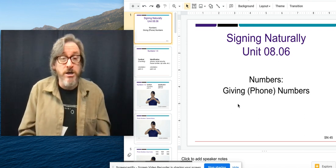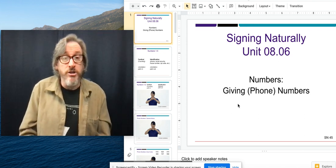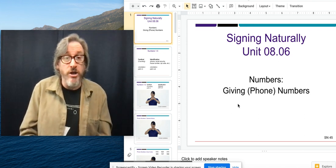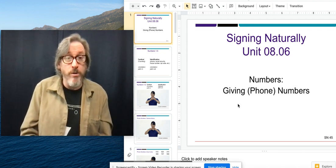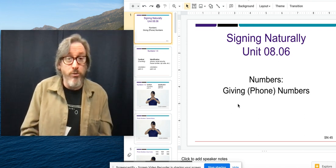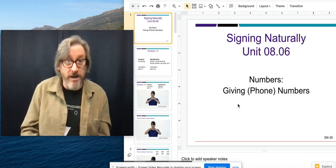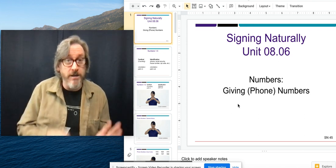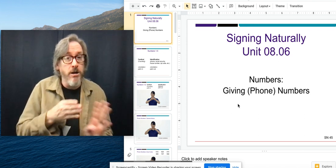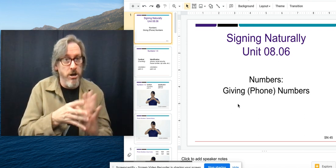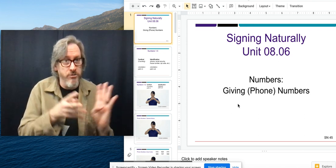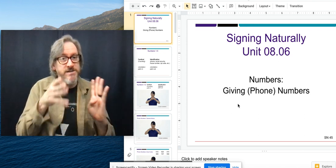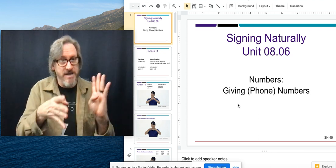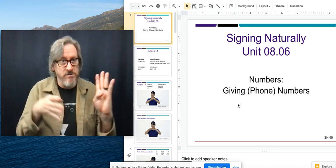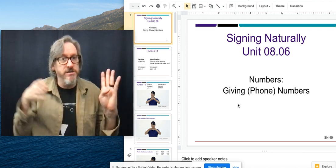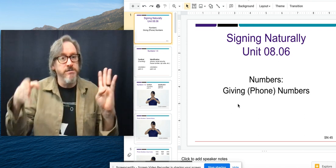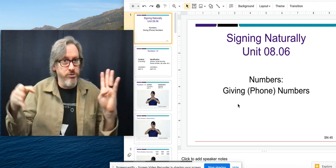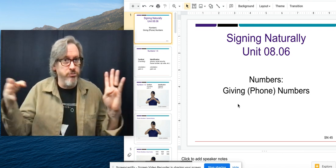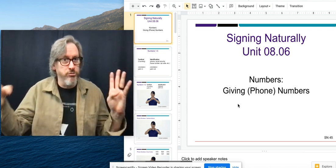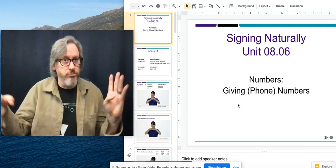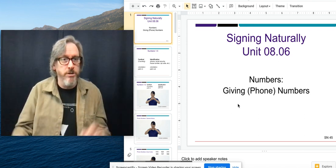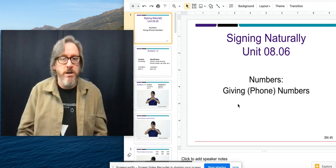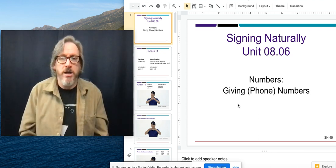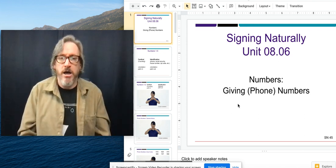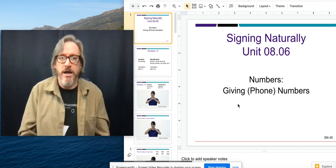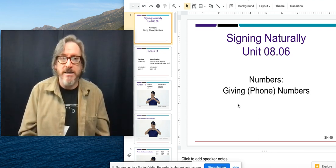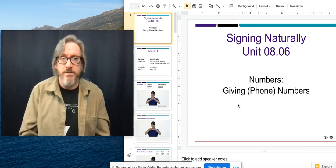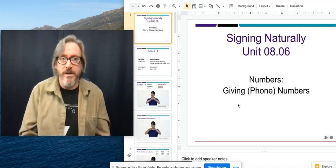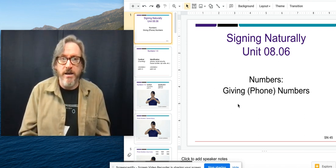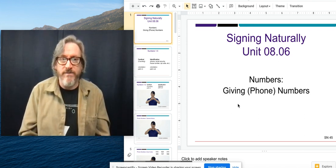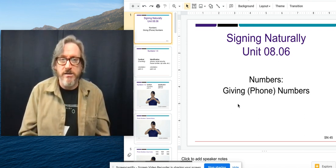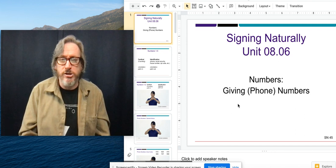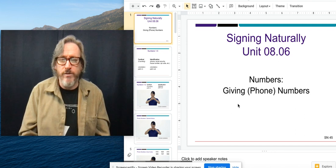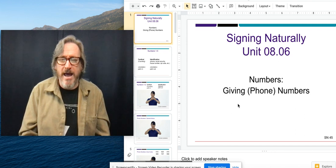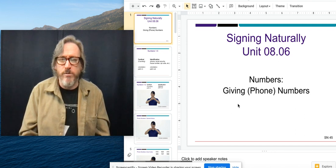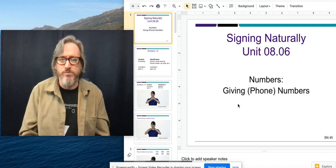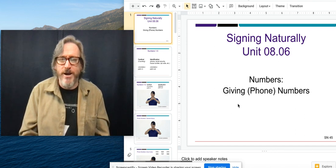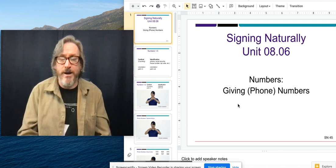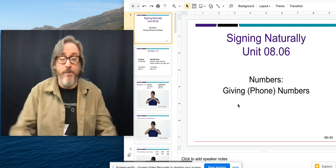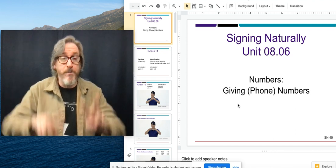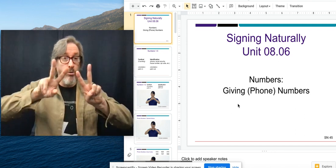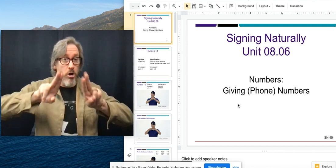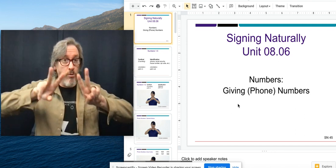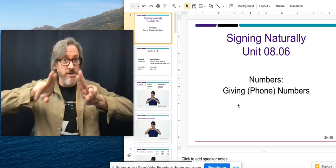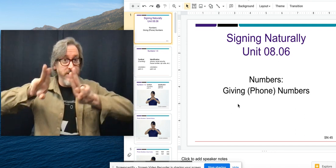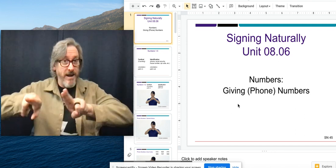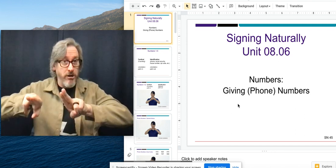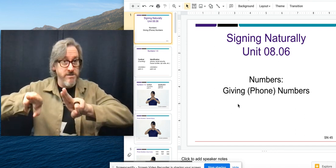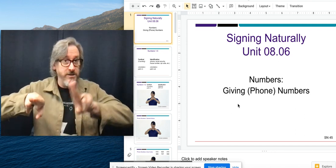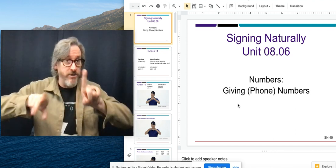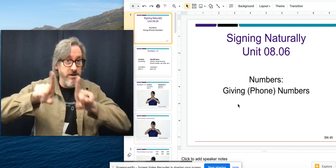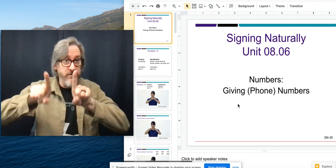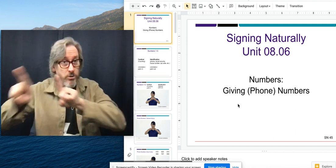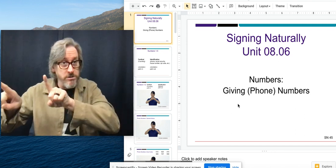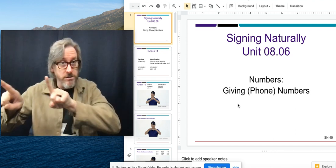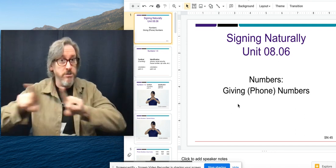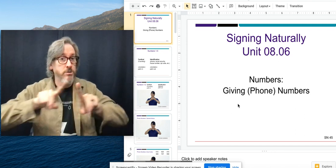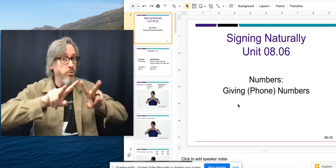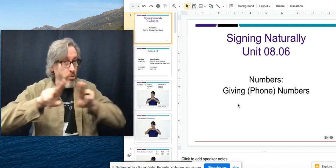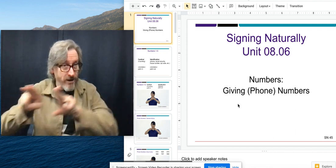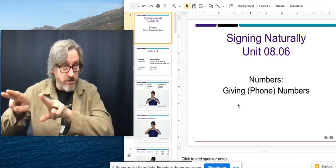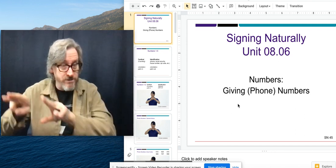numbers, that we put in hundreds, thousands into the middle of it. So that helps break it up. But it will always be pairs, either